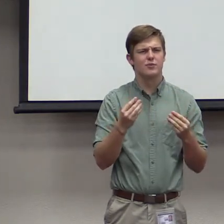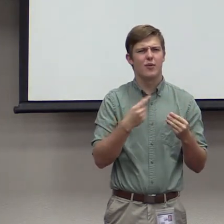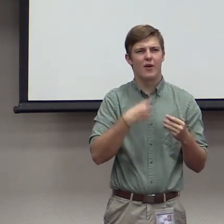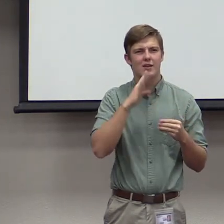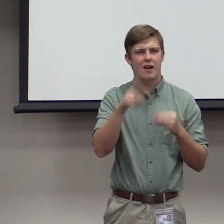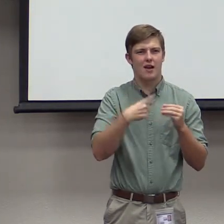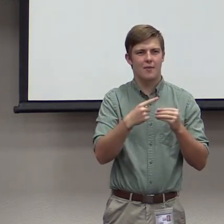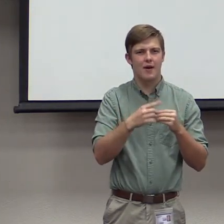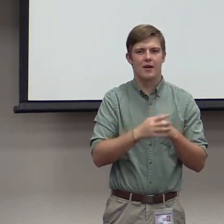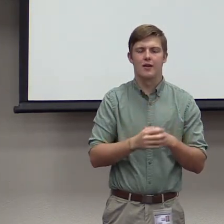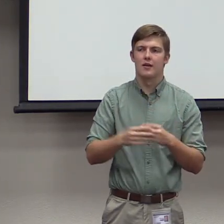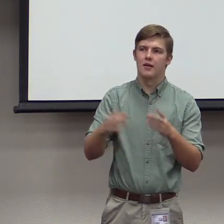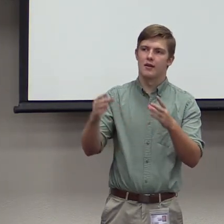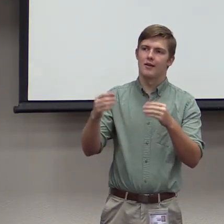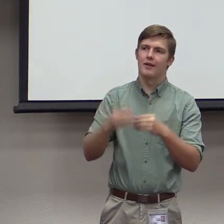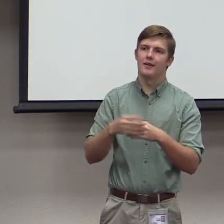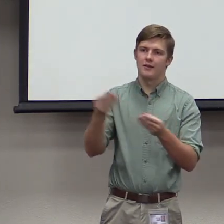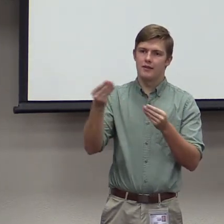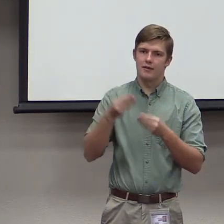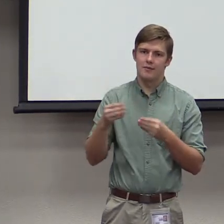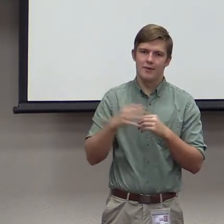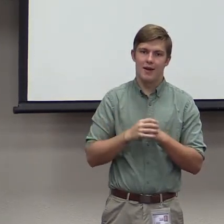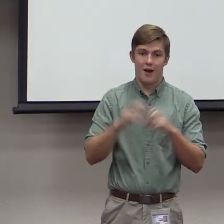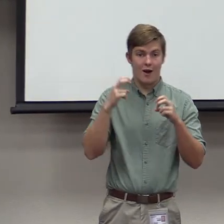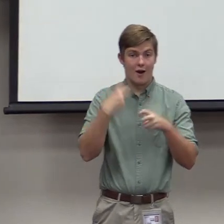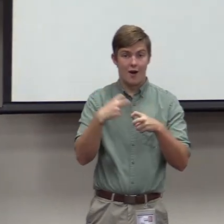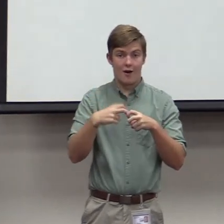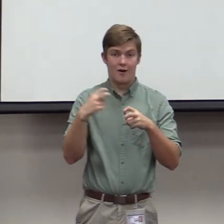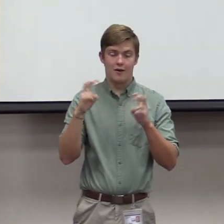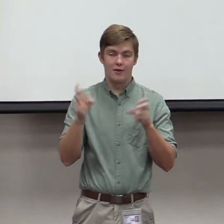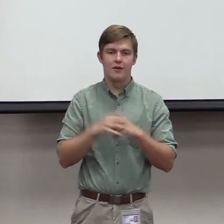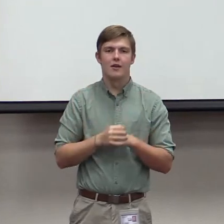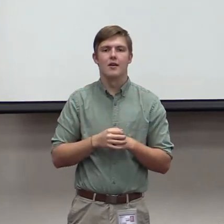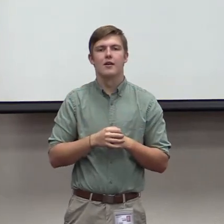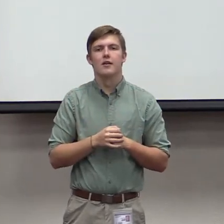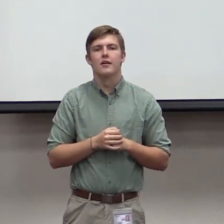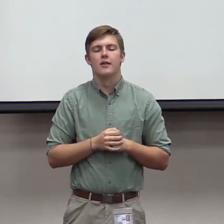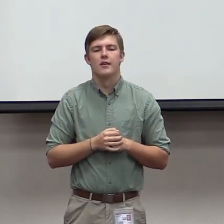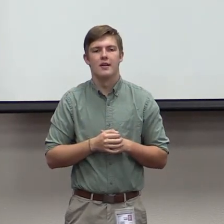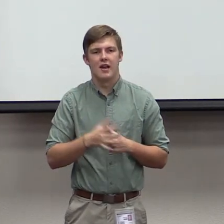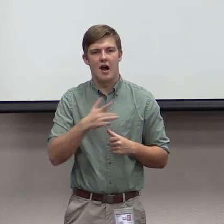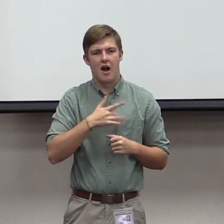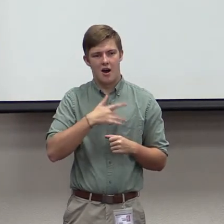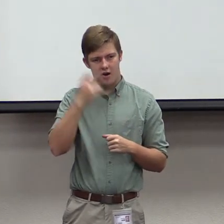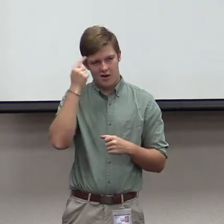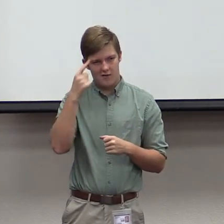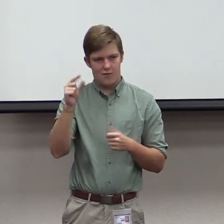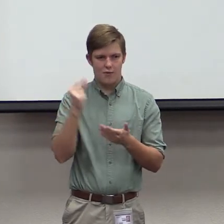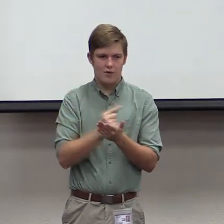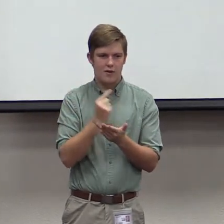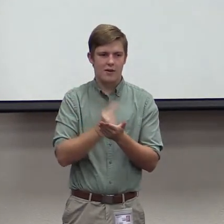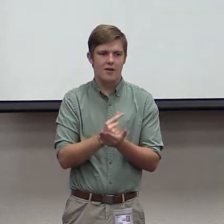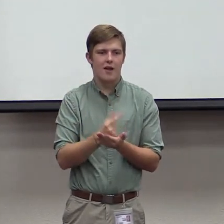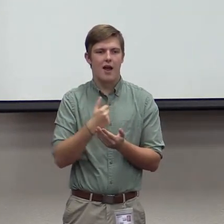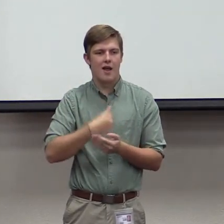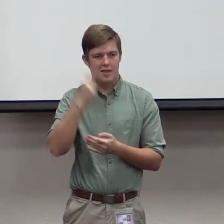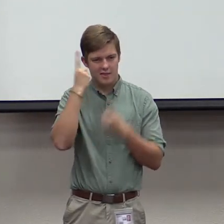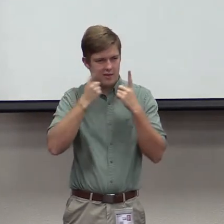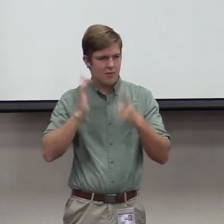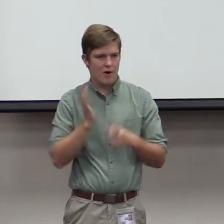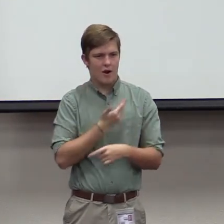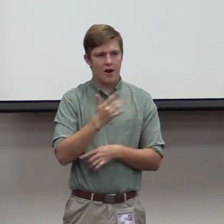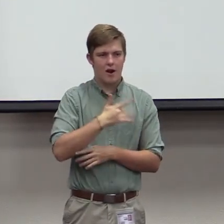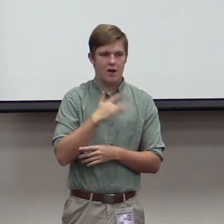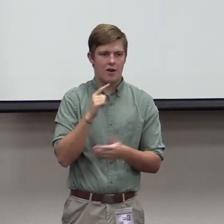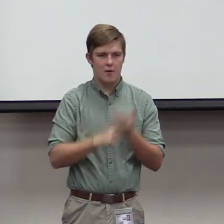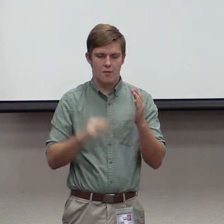throw me a fastball right down the middle, why don't you, Paul? A heart for the gospel. I think about our heart and